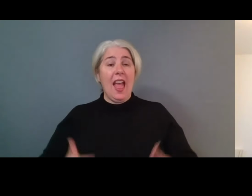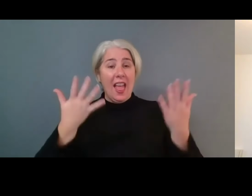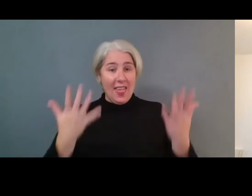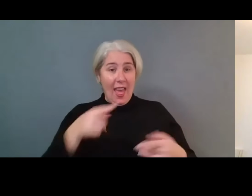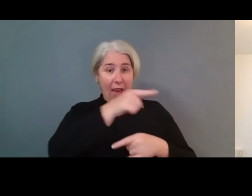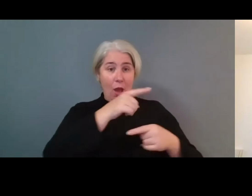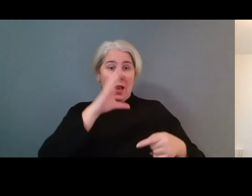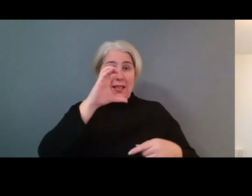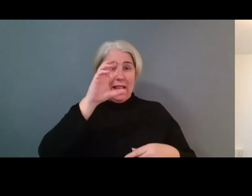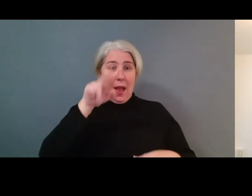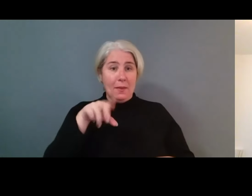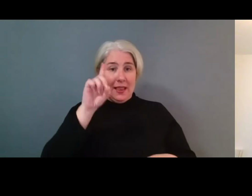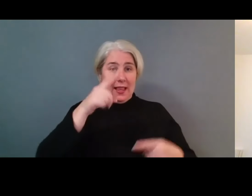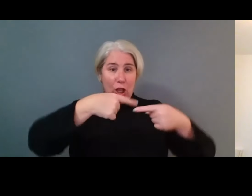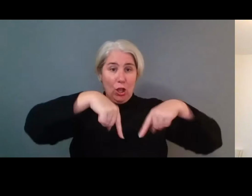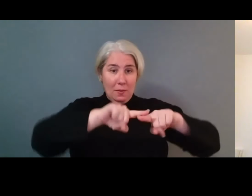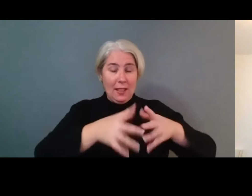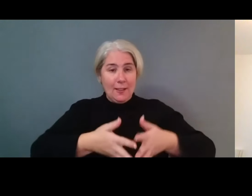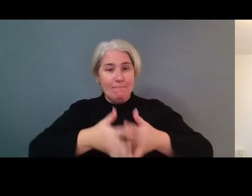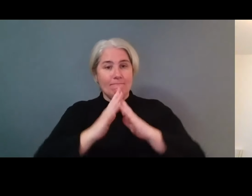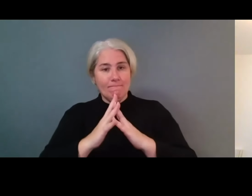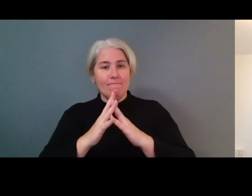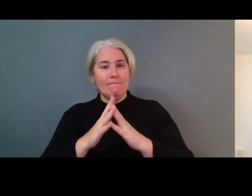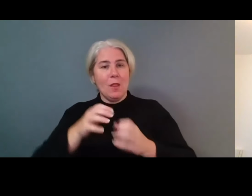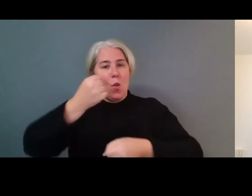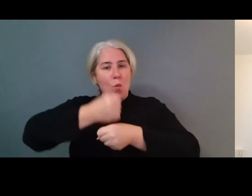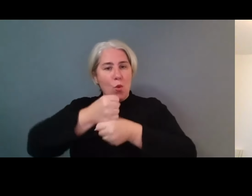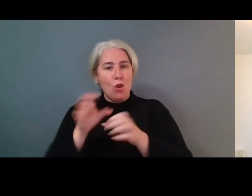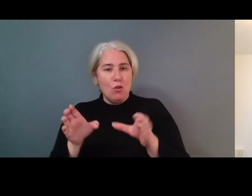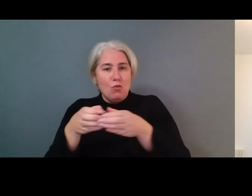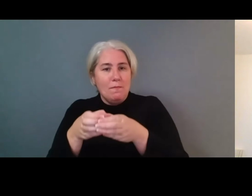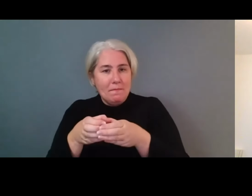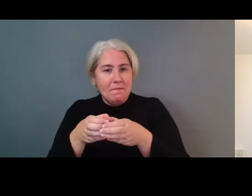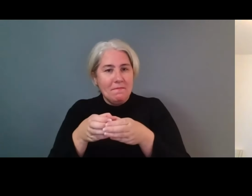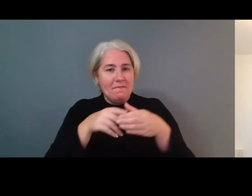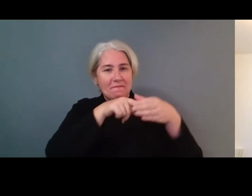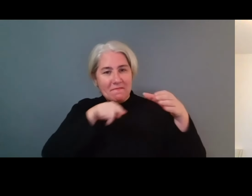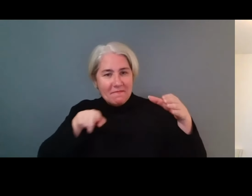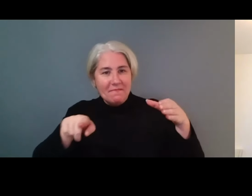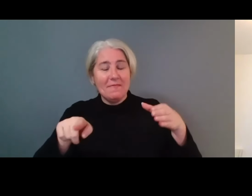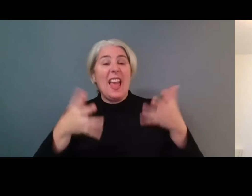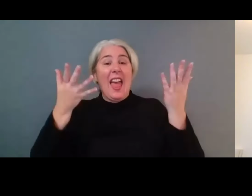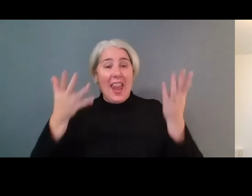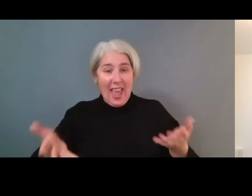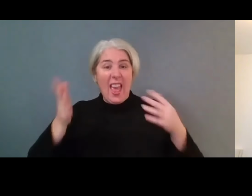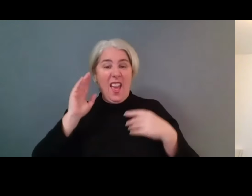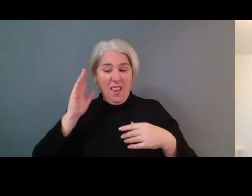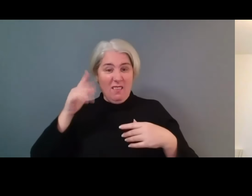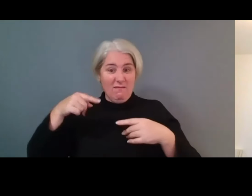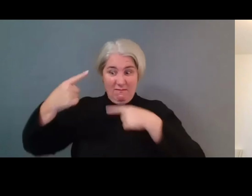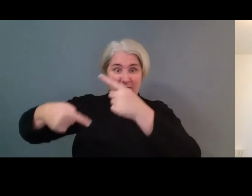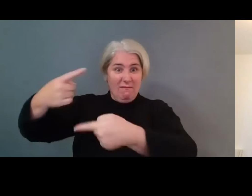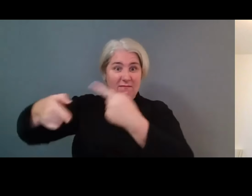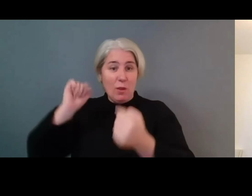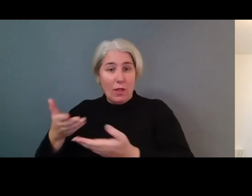group, and the process of regional consultations is now ongoing. As